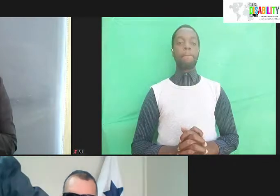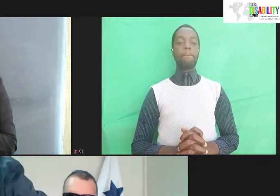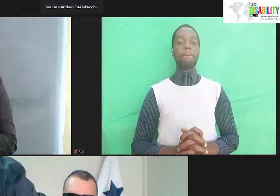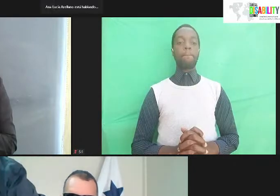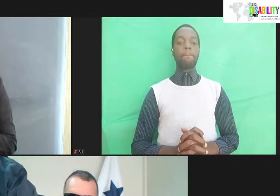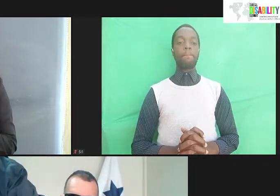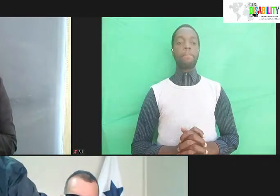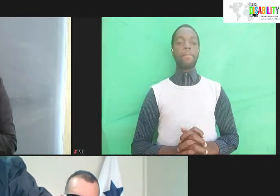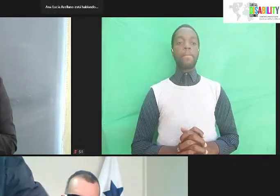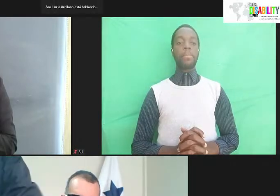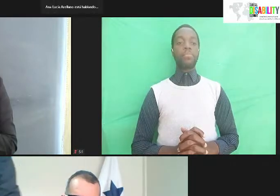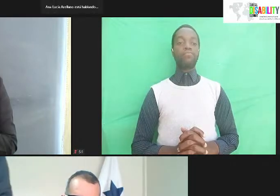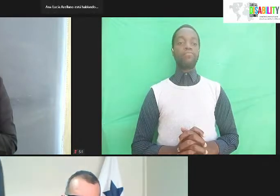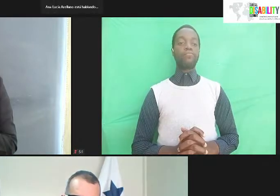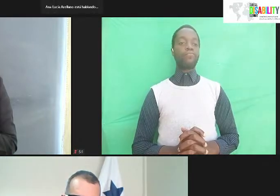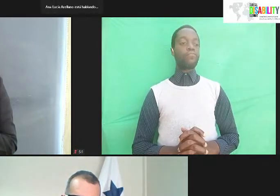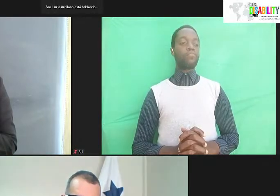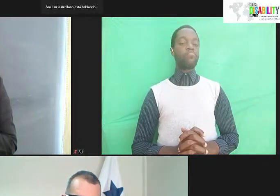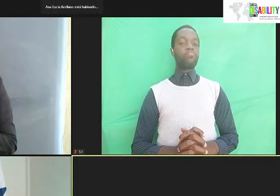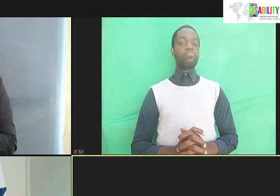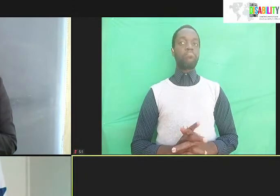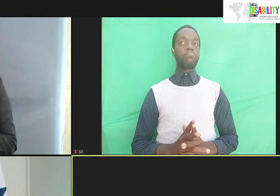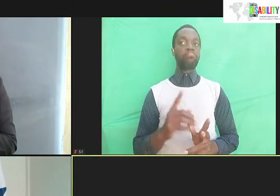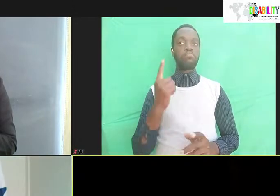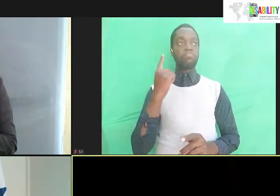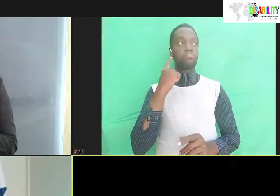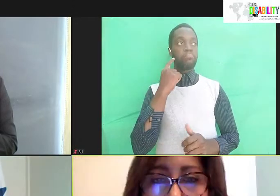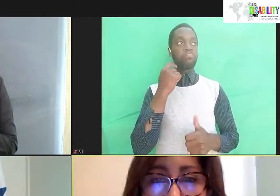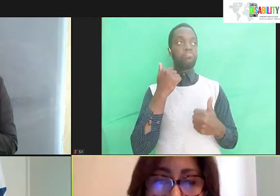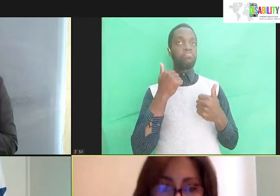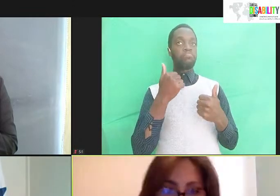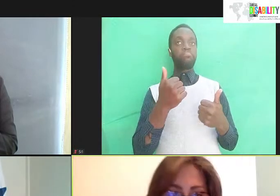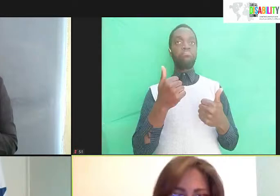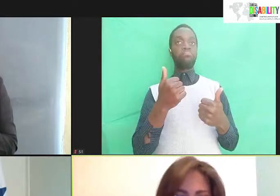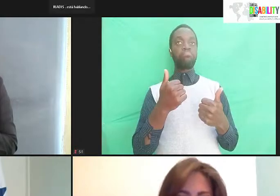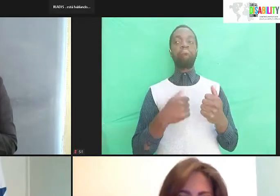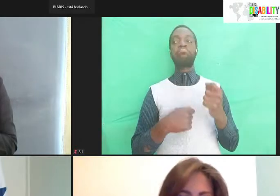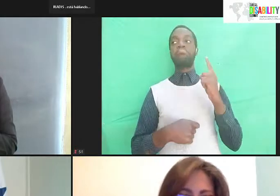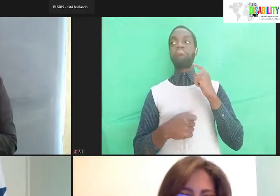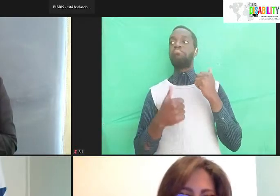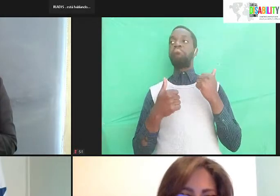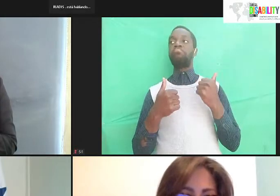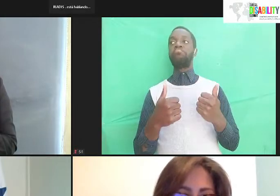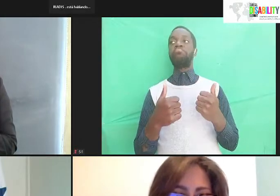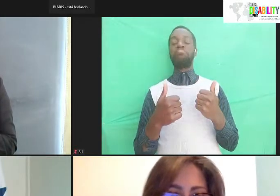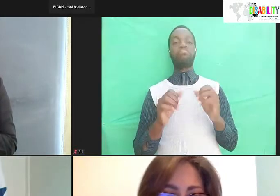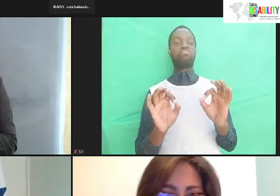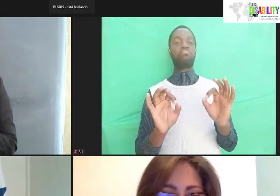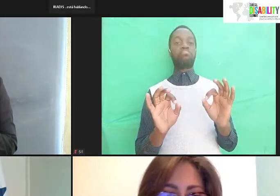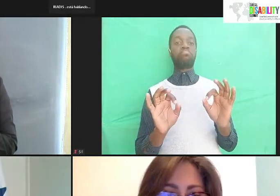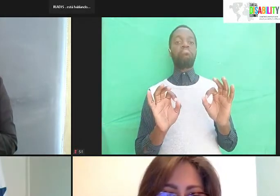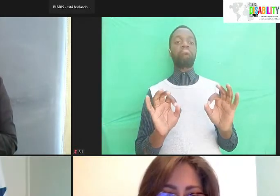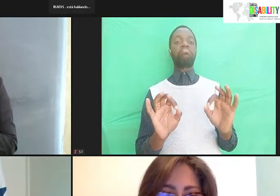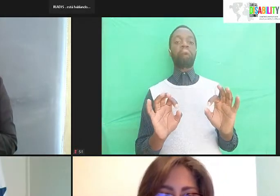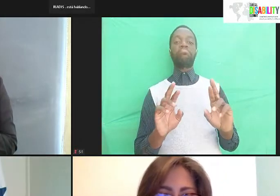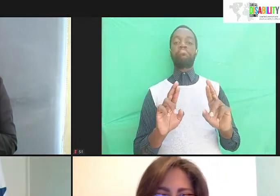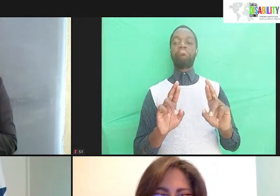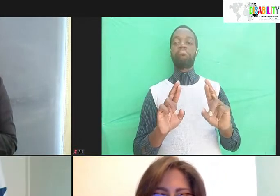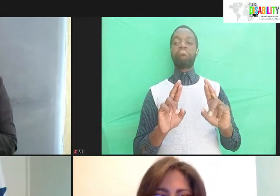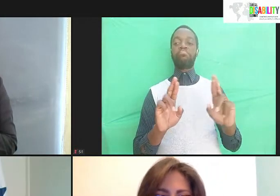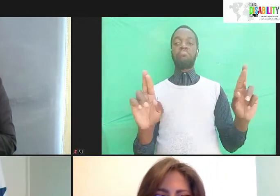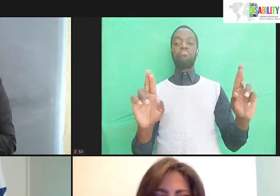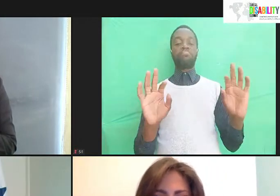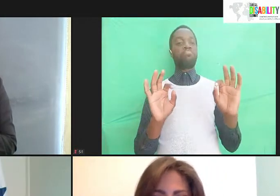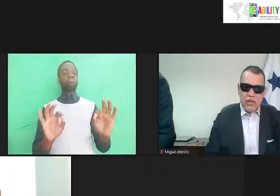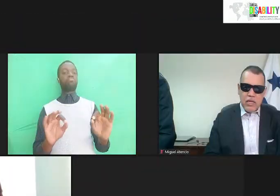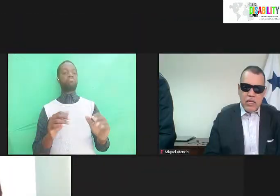i need that please let us know if you can listen to us yes we can yeah perfect some of these yesterday okay great we're ready